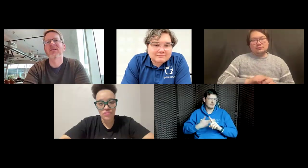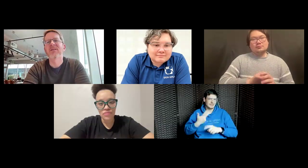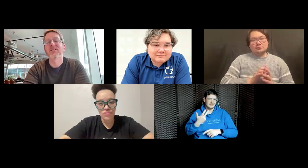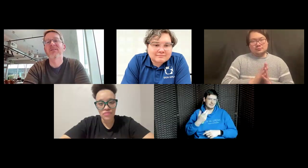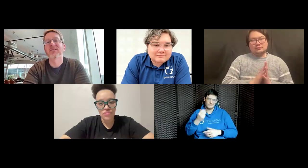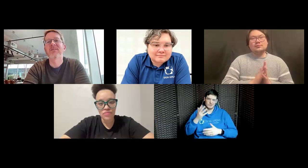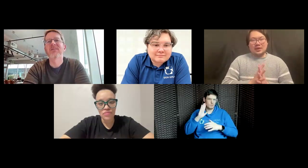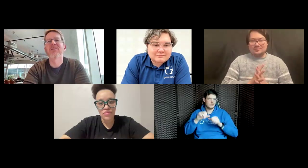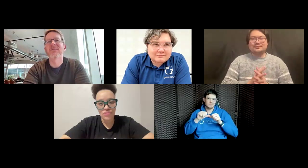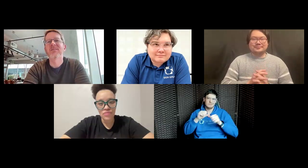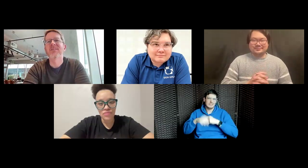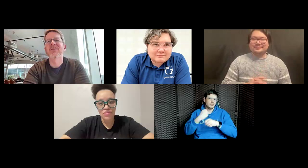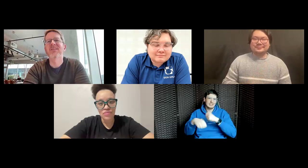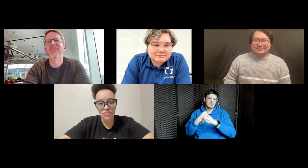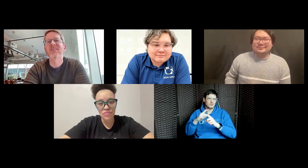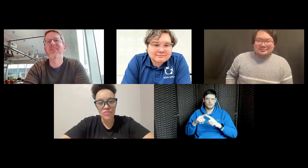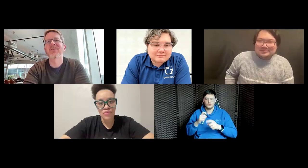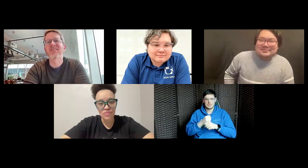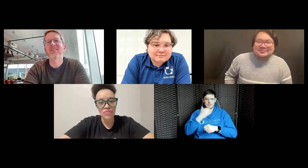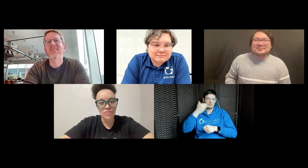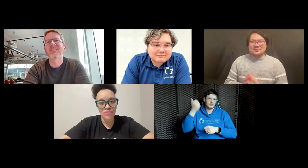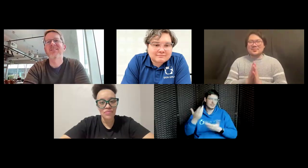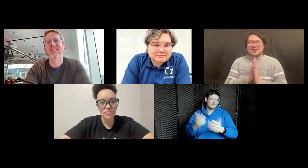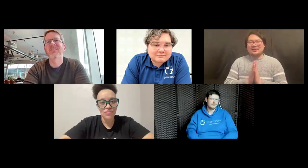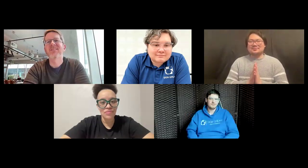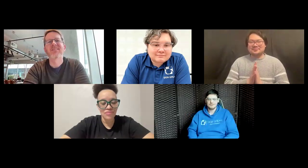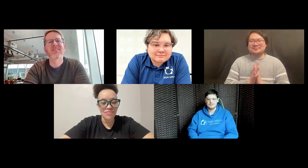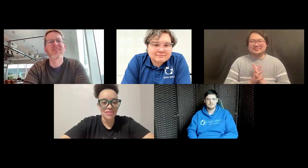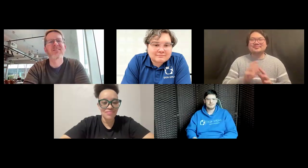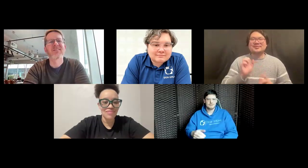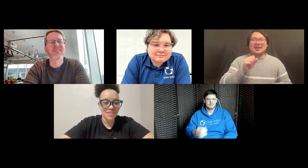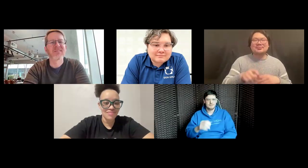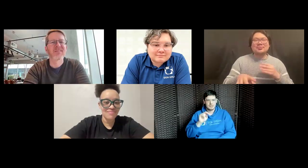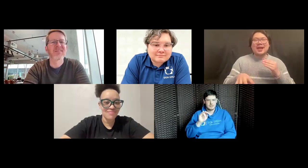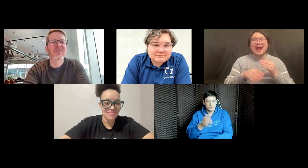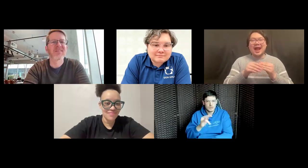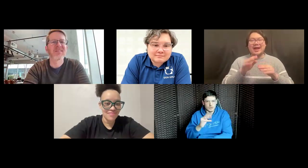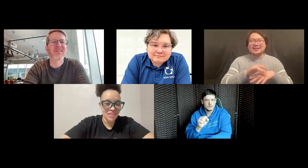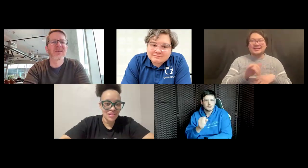We doubled our data set within the past couple months. We want to continue to do that and get better and better as we go.